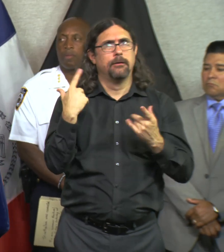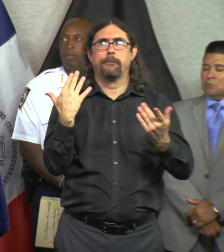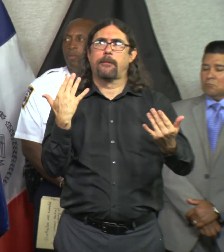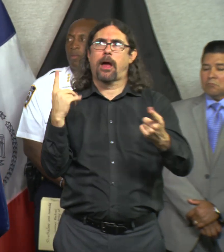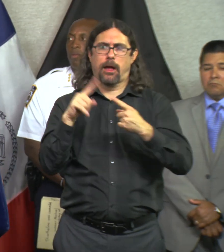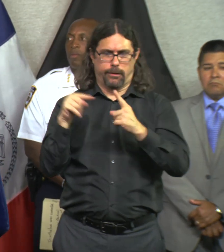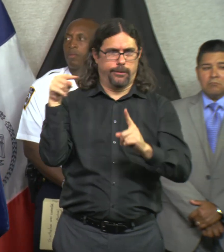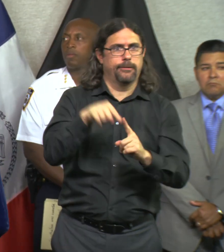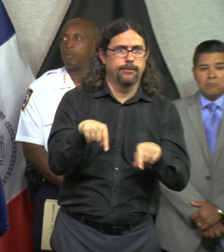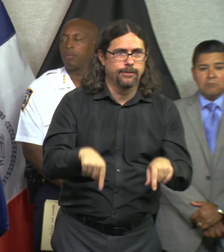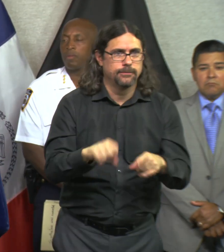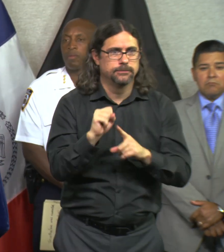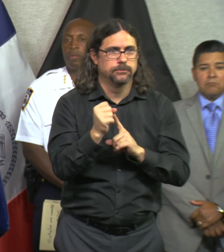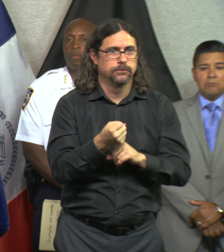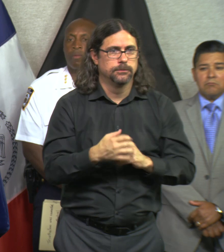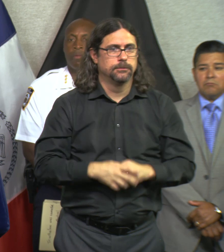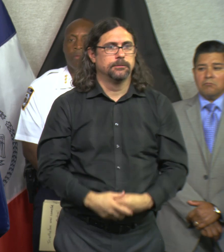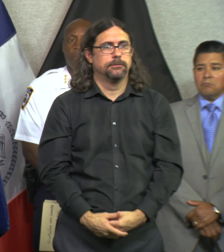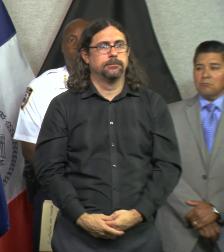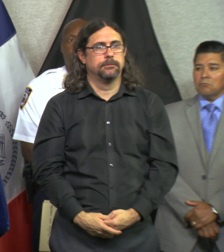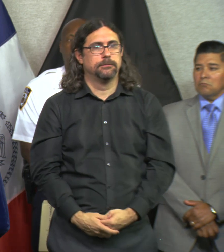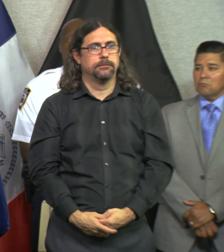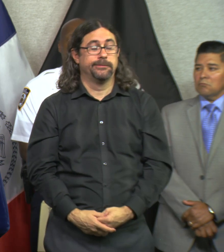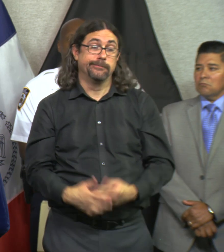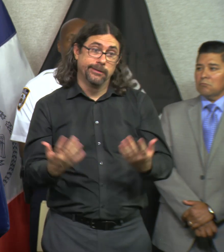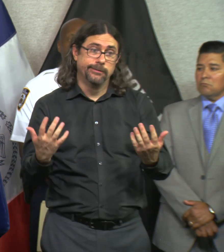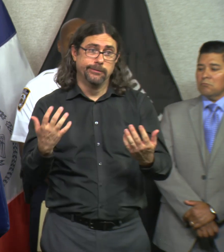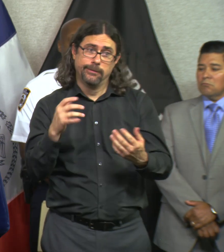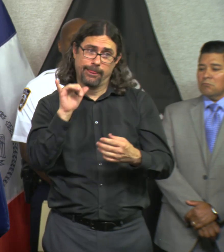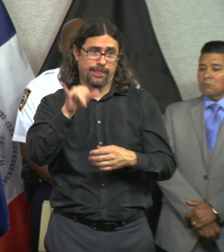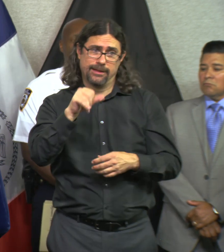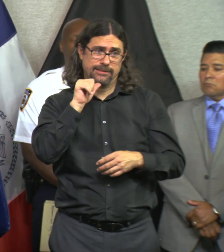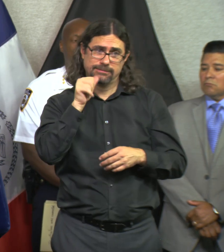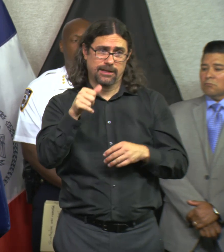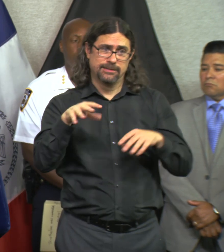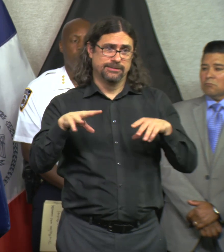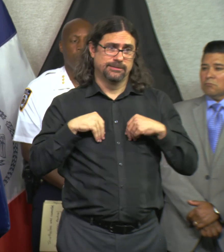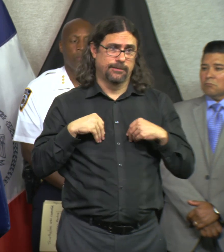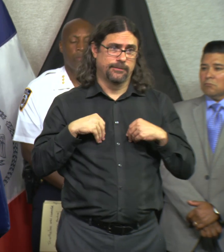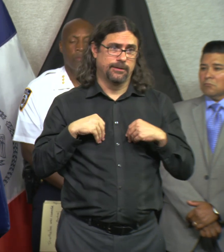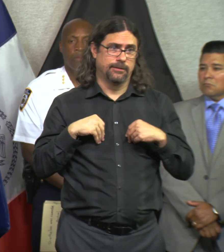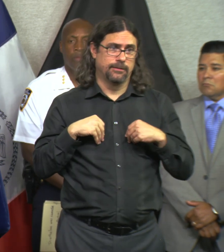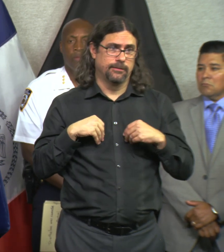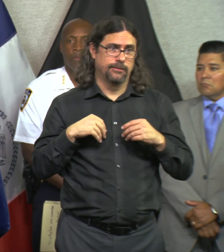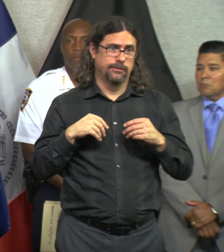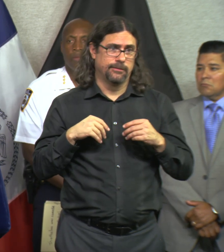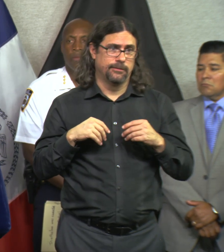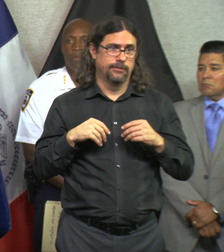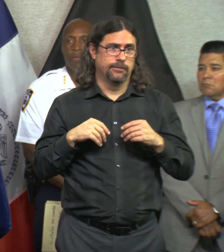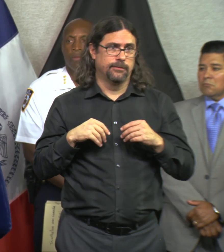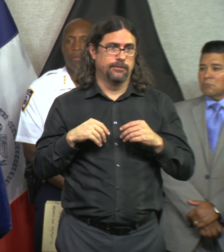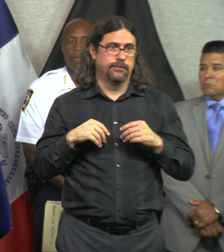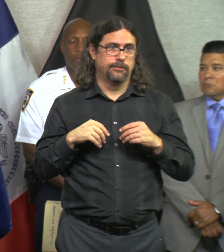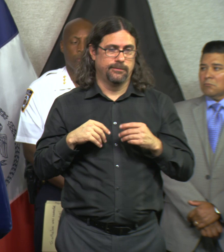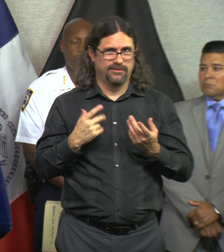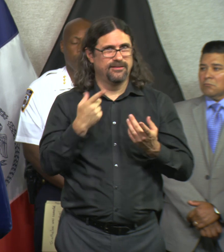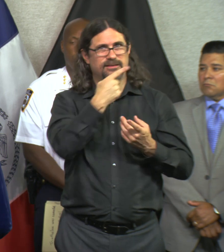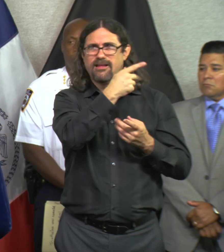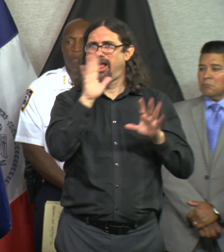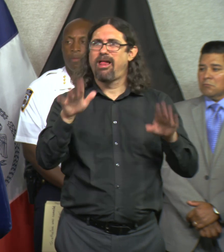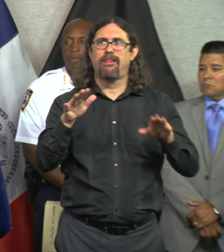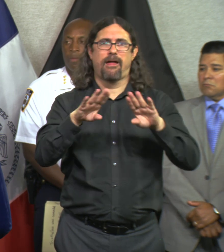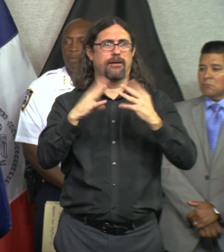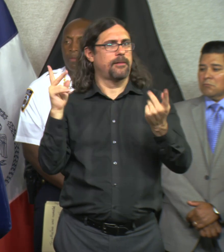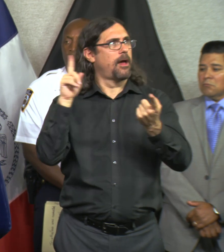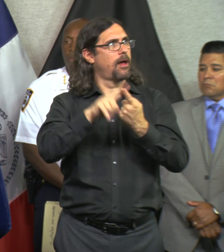that we were not opening some of those cooling units until July, until there was an emergency. It's unacceptable. I